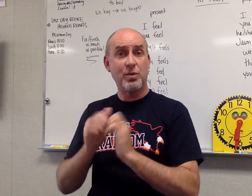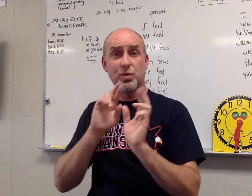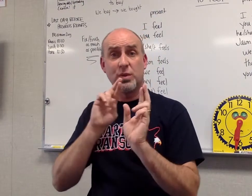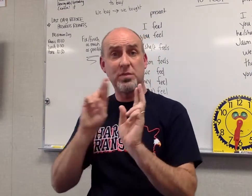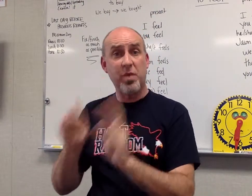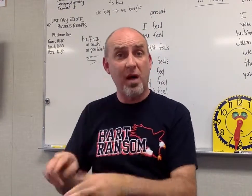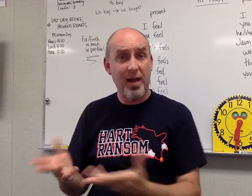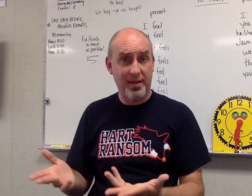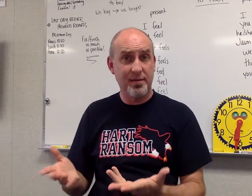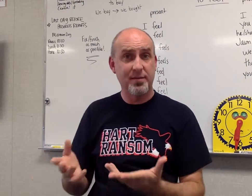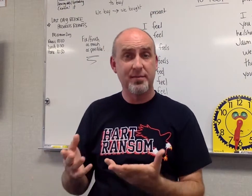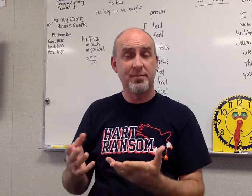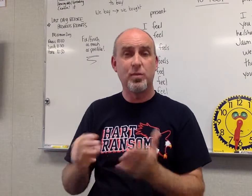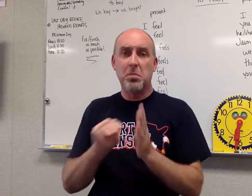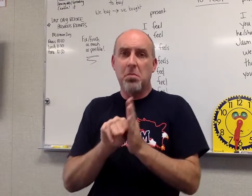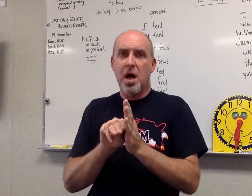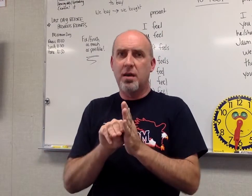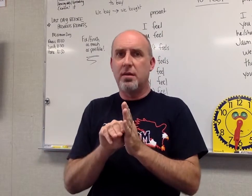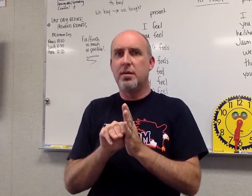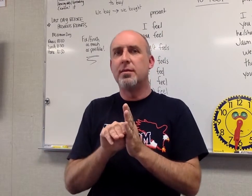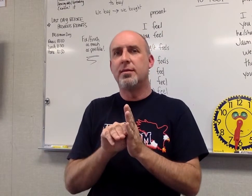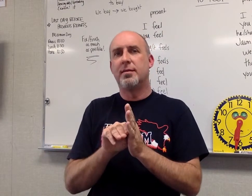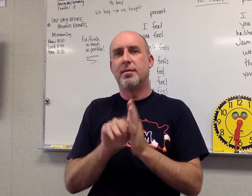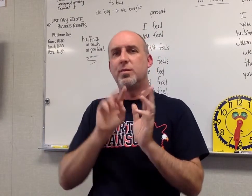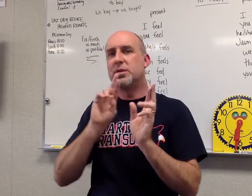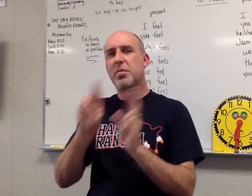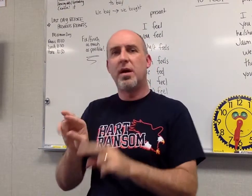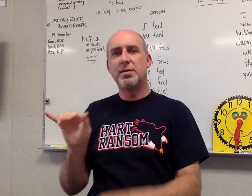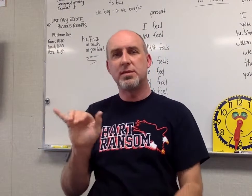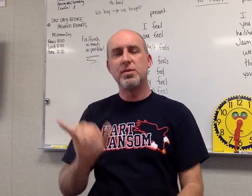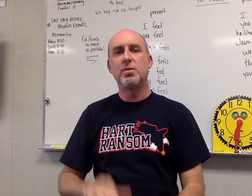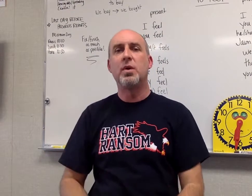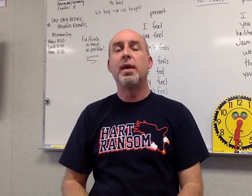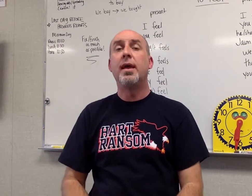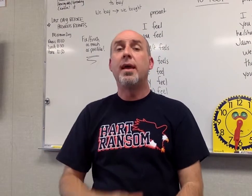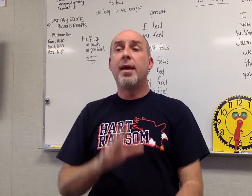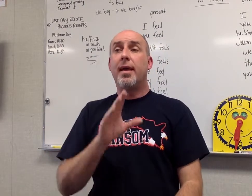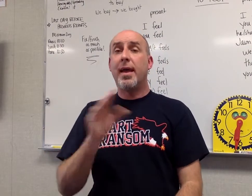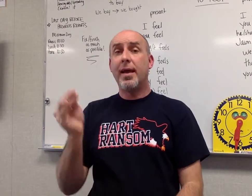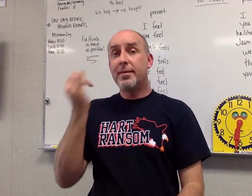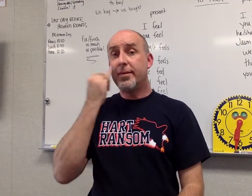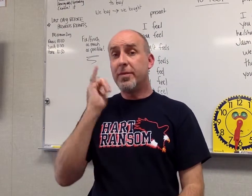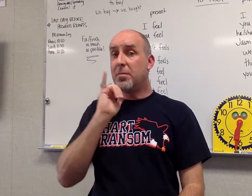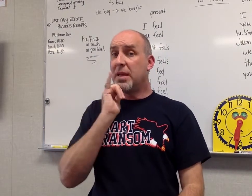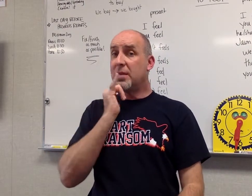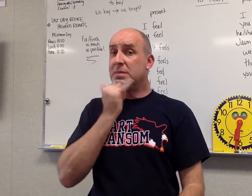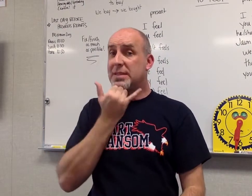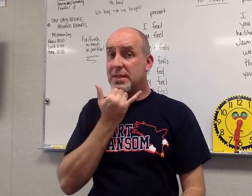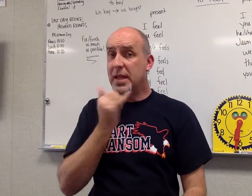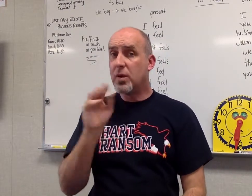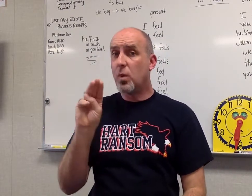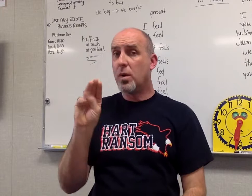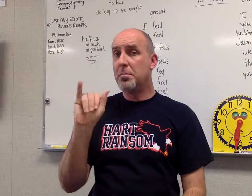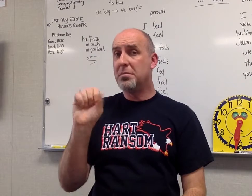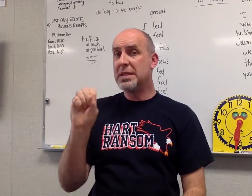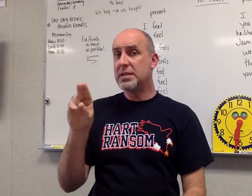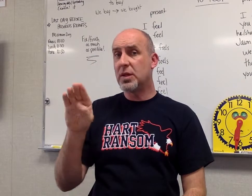to respond. We model the response too. And if they make a mistake or a